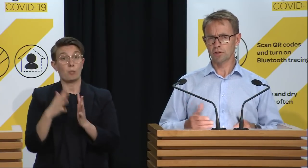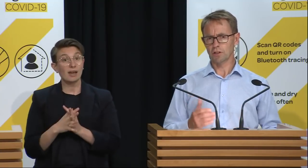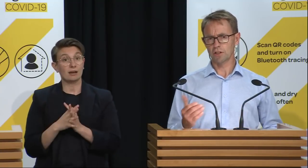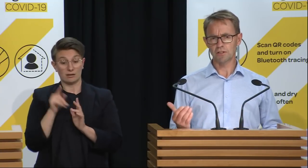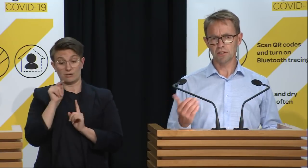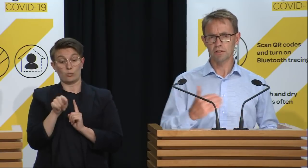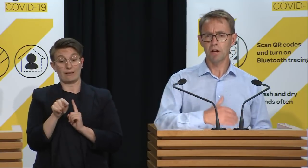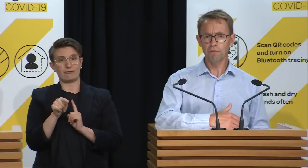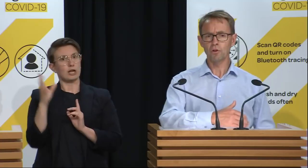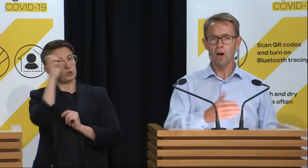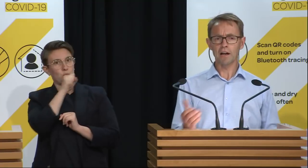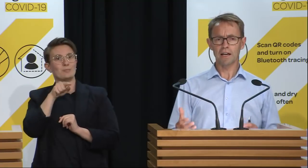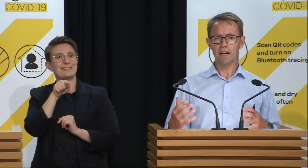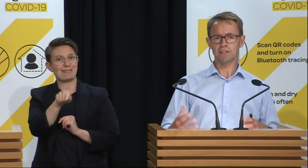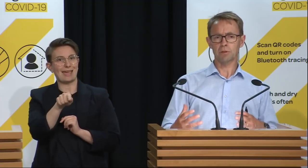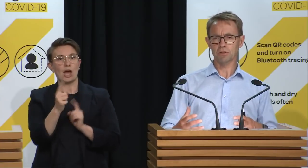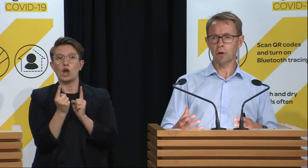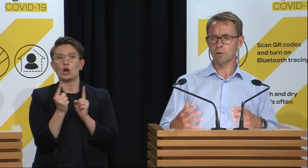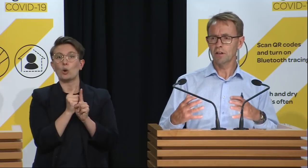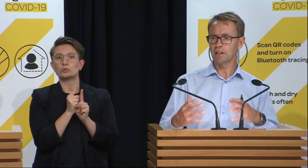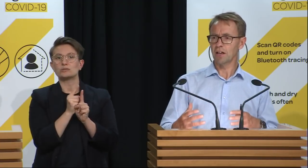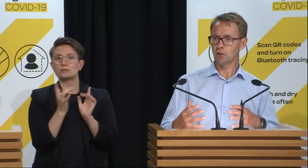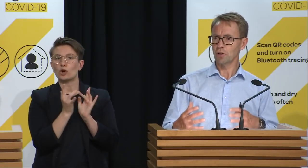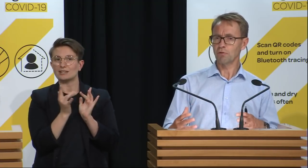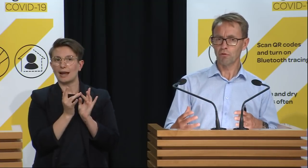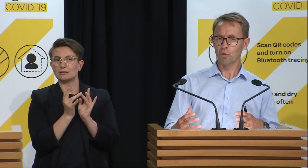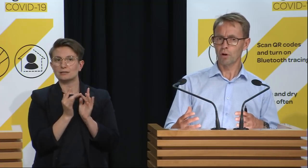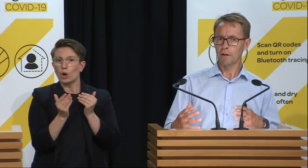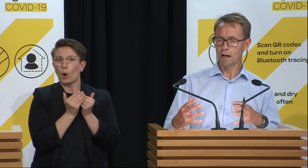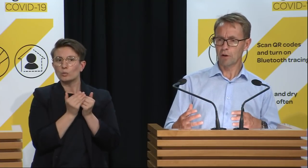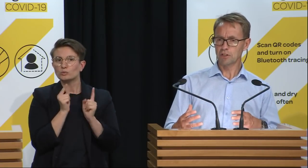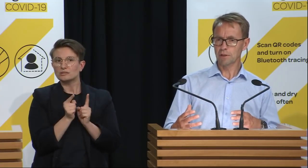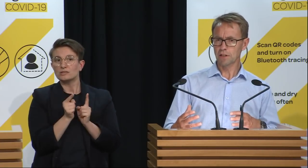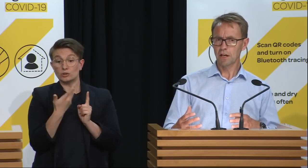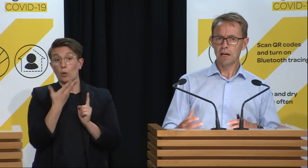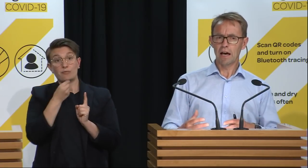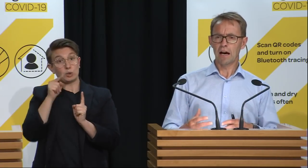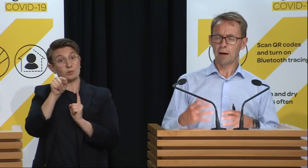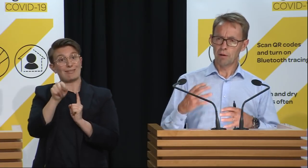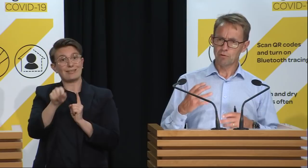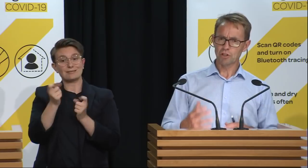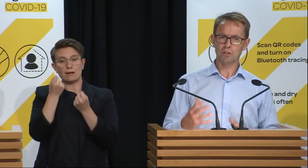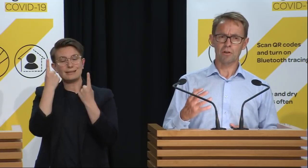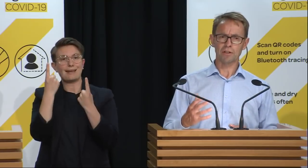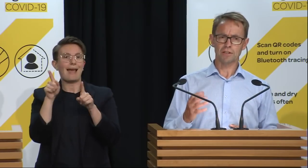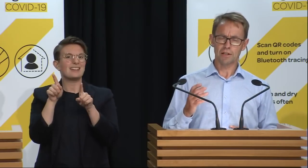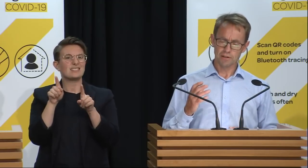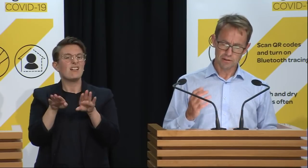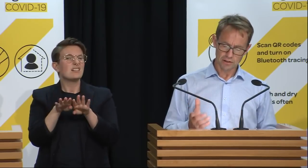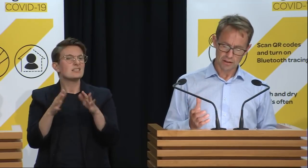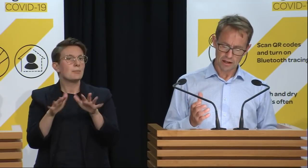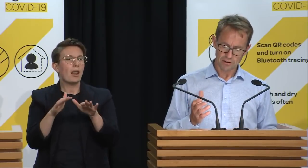using the contact tracing system, if you like, as a bespoke alert level 4 arrangement. But we've just got